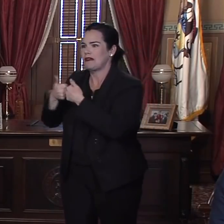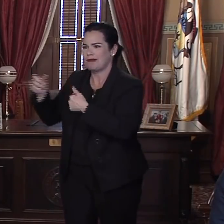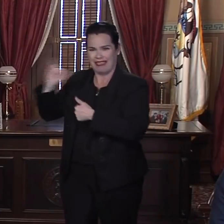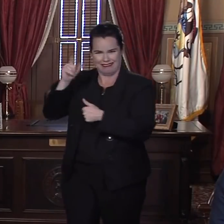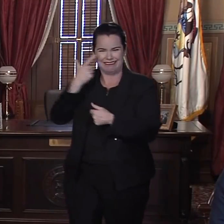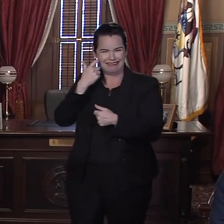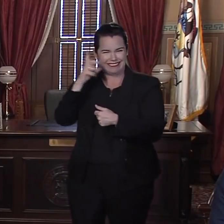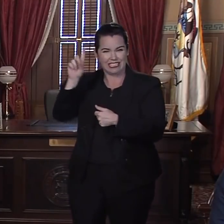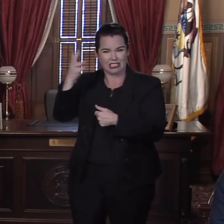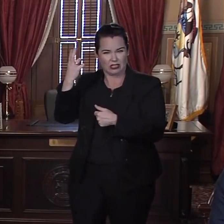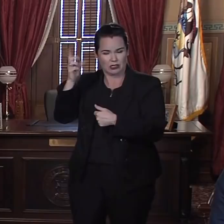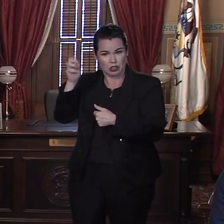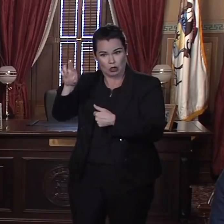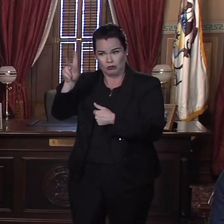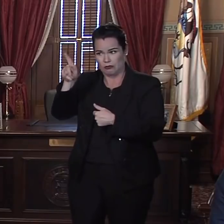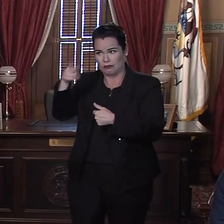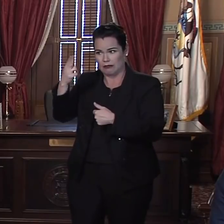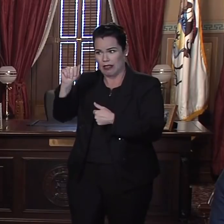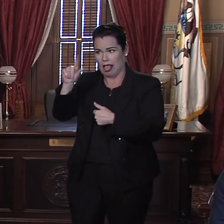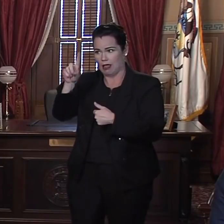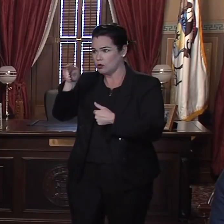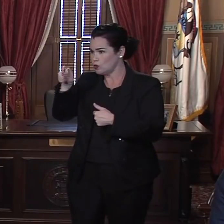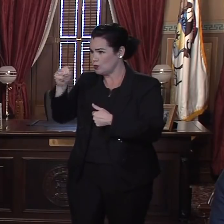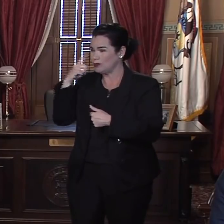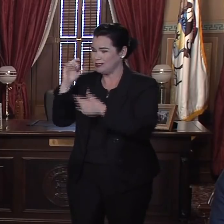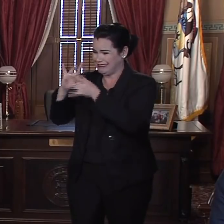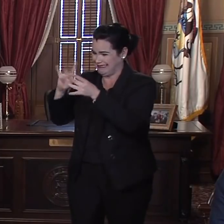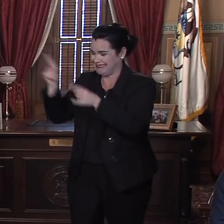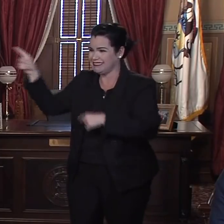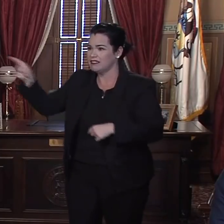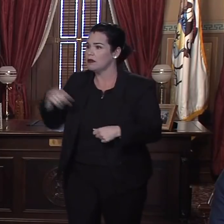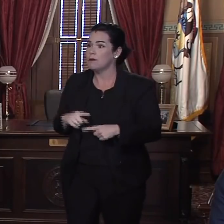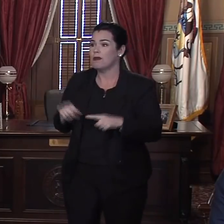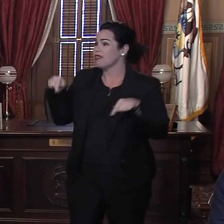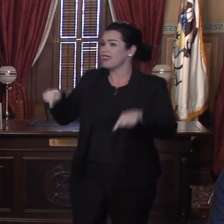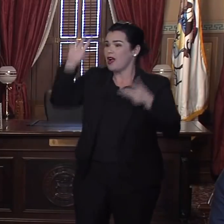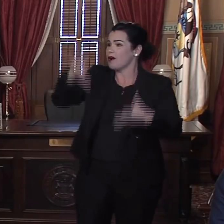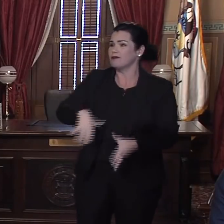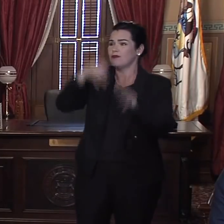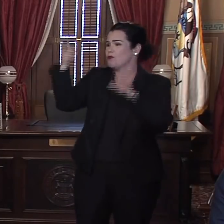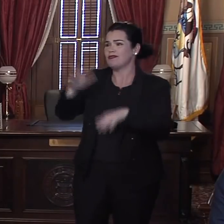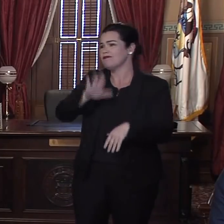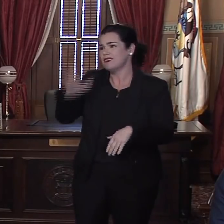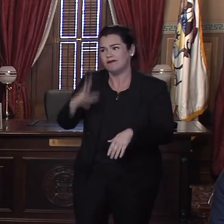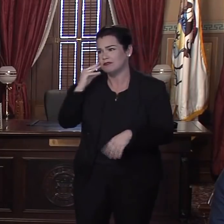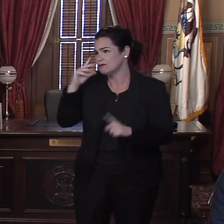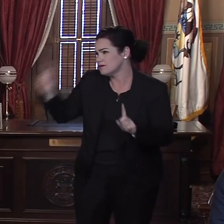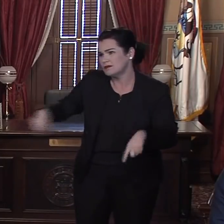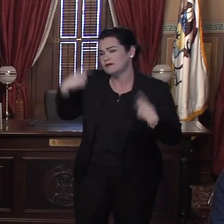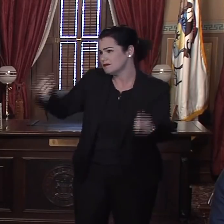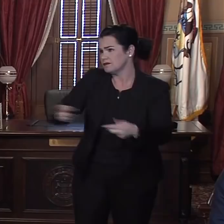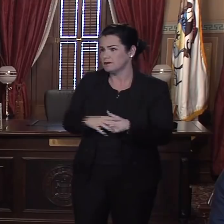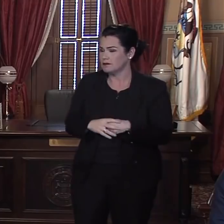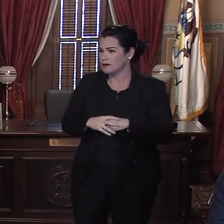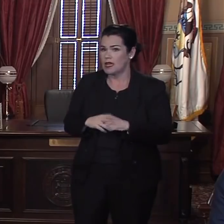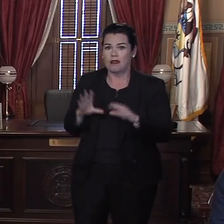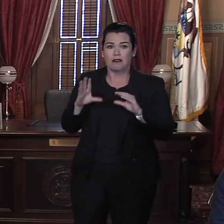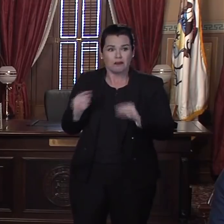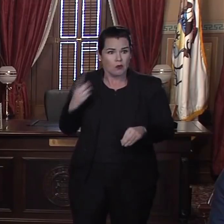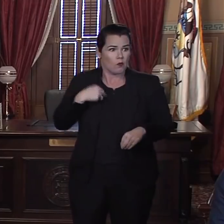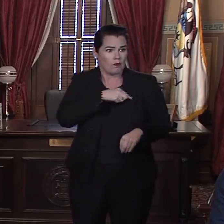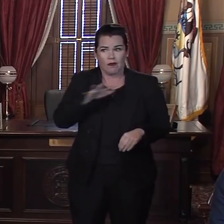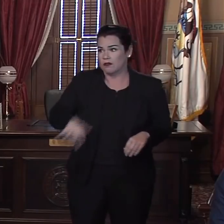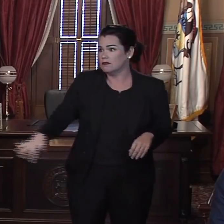But the fact of the matter is, this is a crisis unlike anything we've ever seen. None of us has lived through anything like this